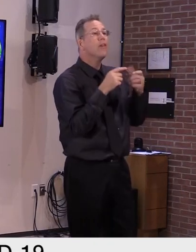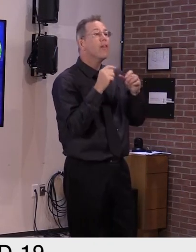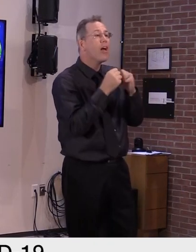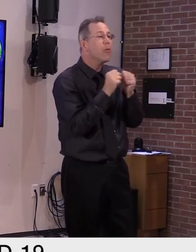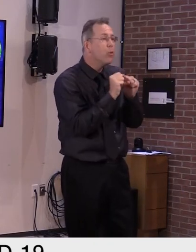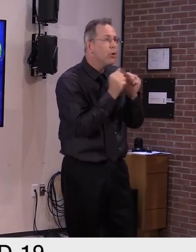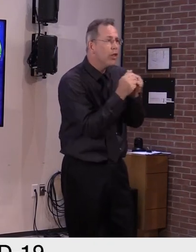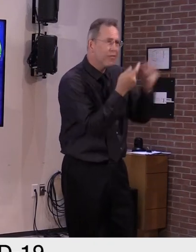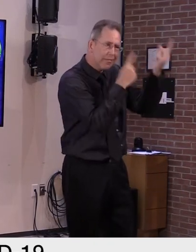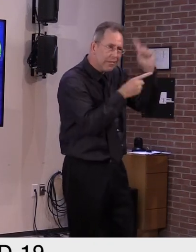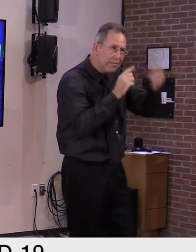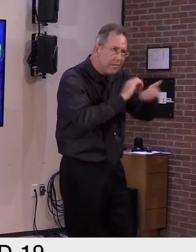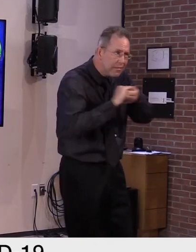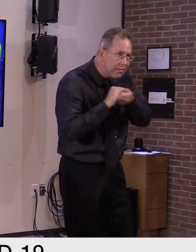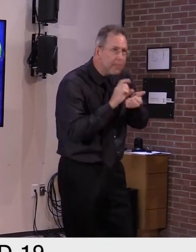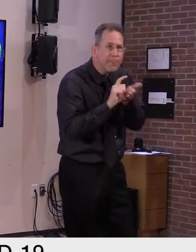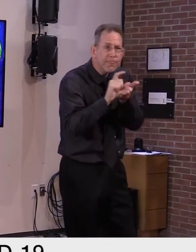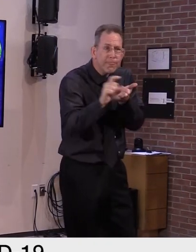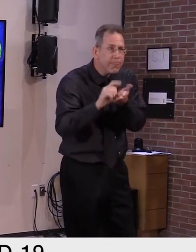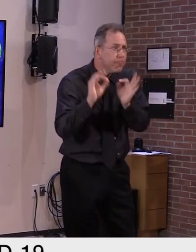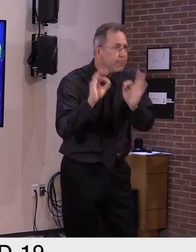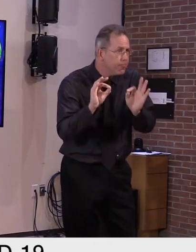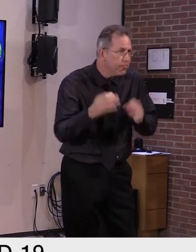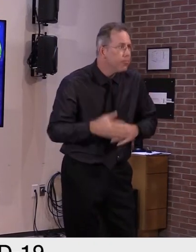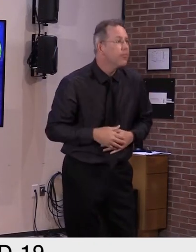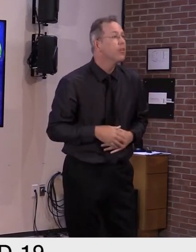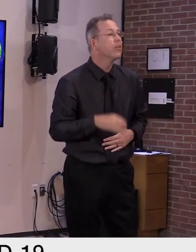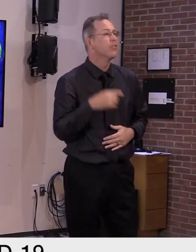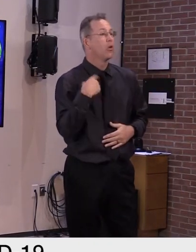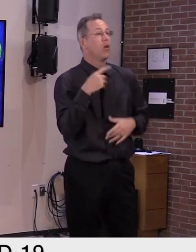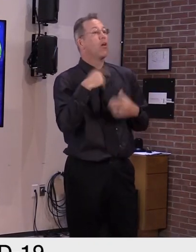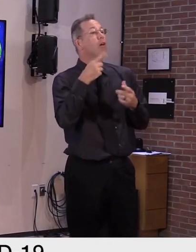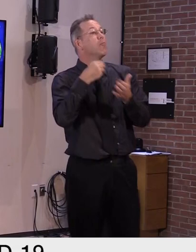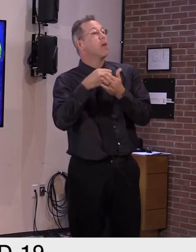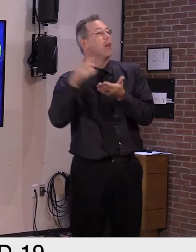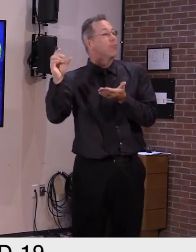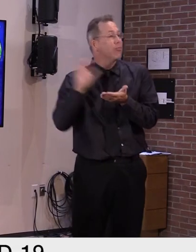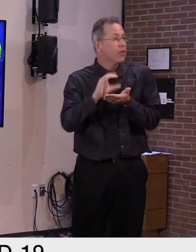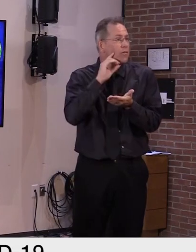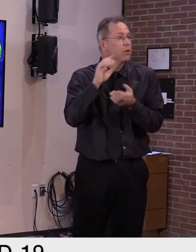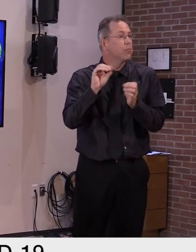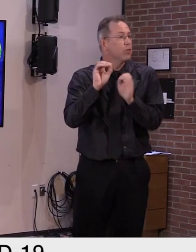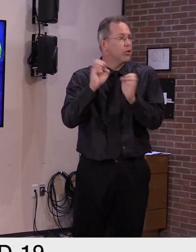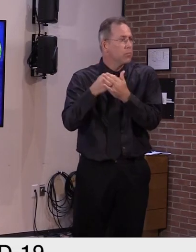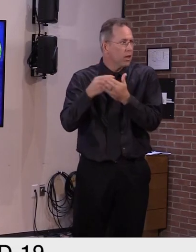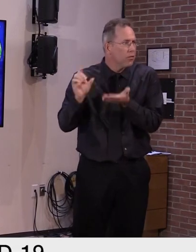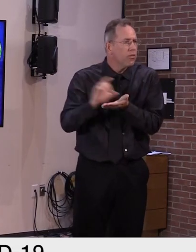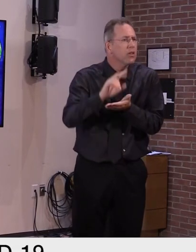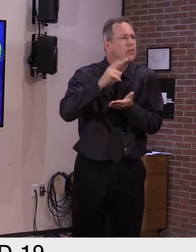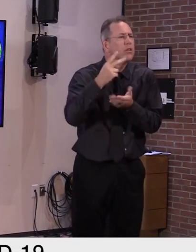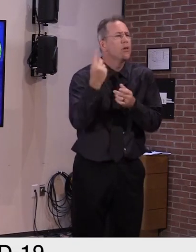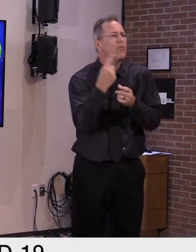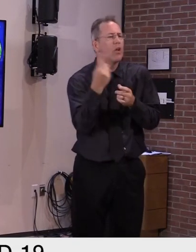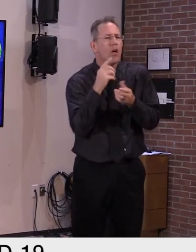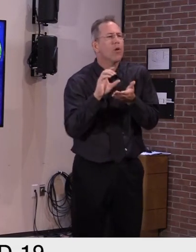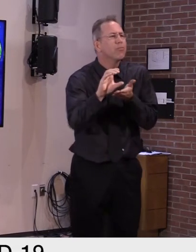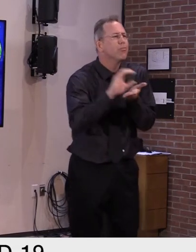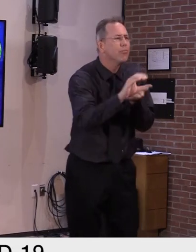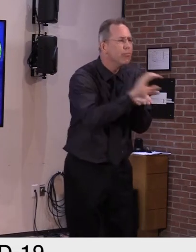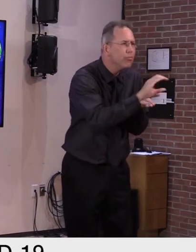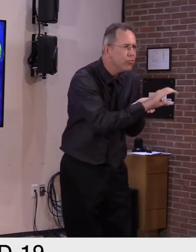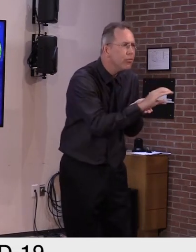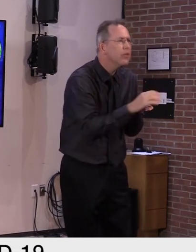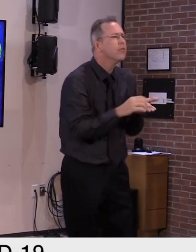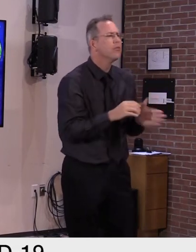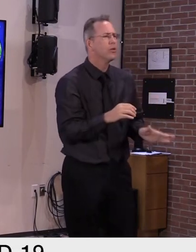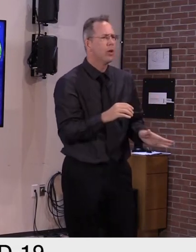second round of health stabilization grants launched yesterday, and another round of hazard pay grants, which will be ready within the next